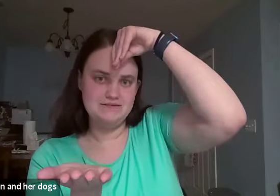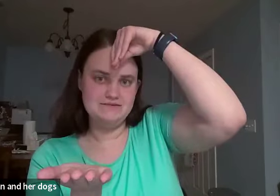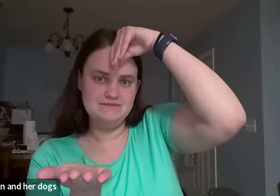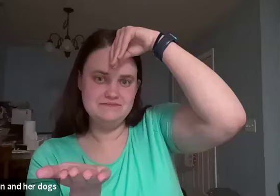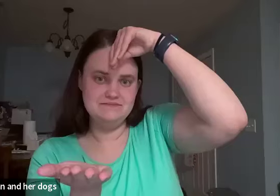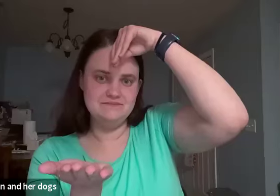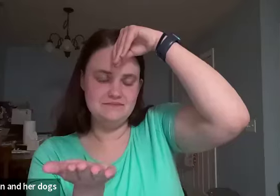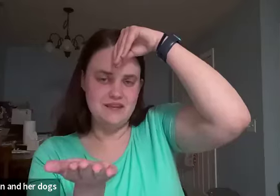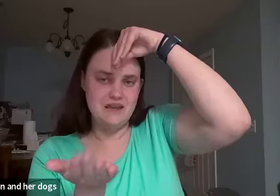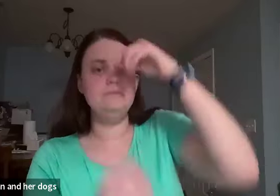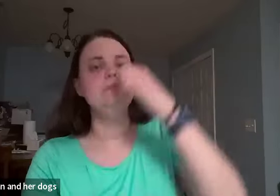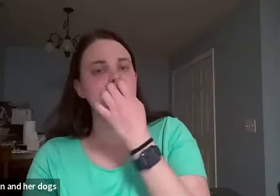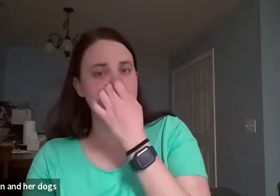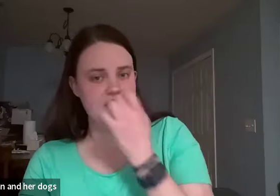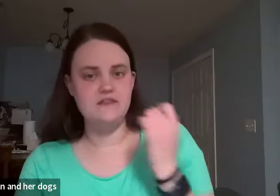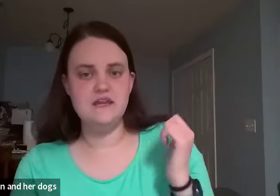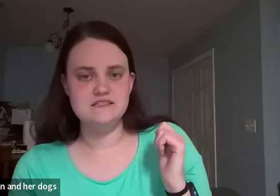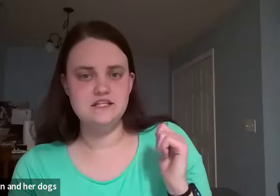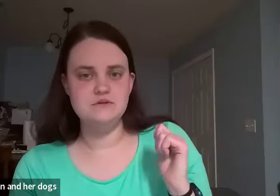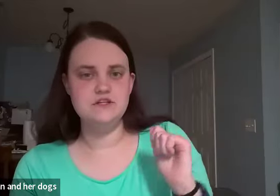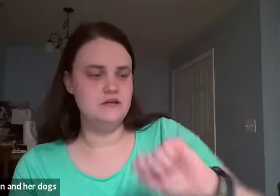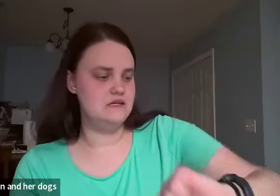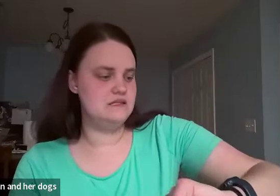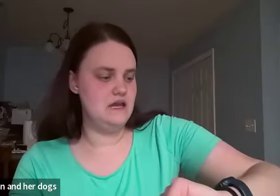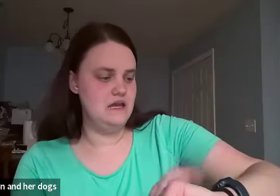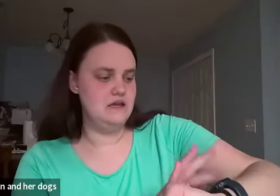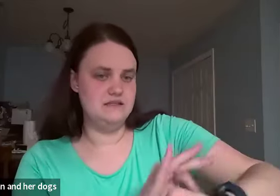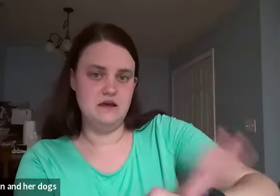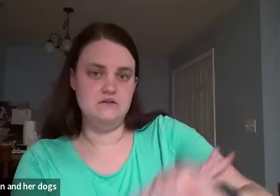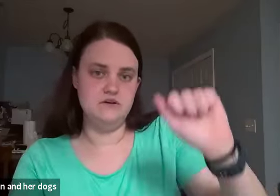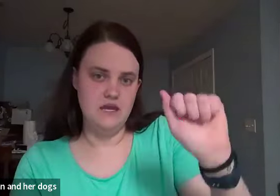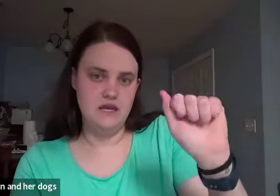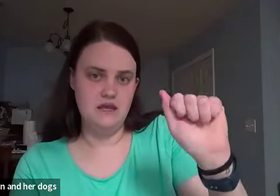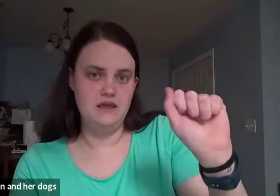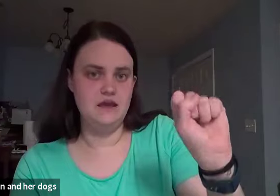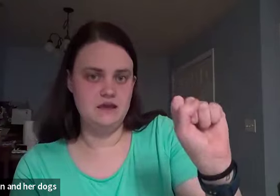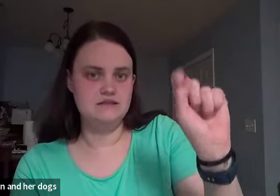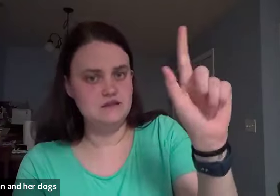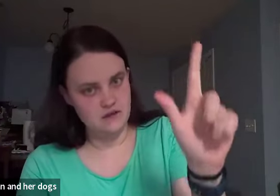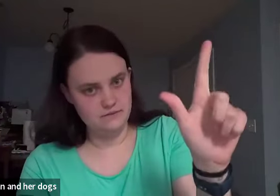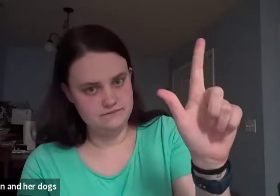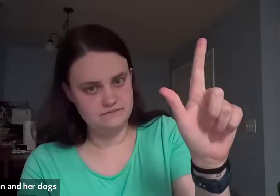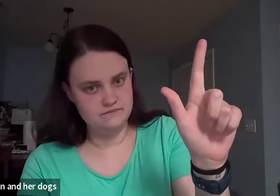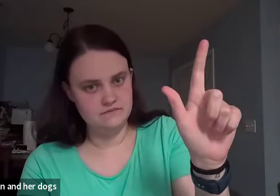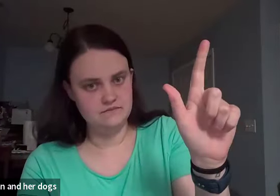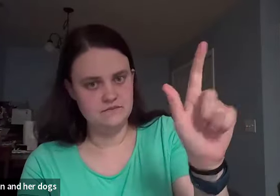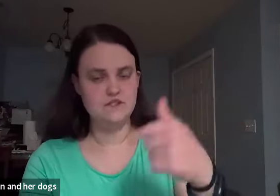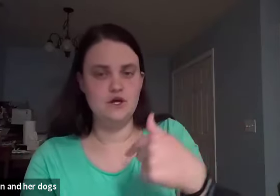Learn. Okay. And then the next thing you would do is ASL. So ASL.